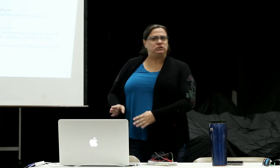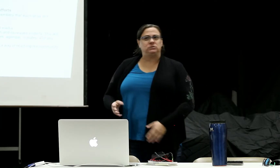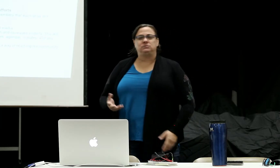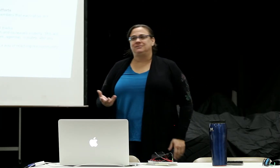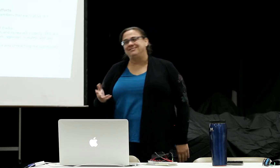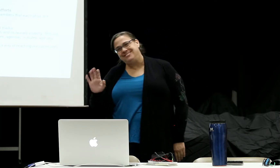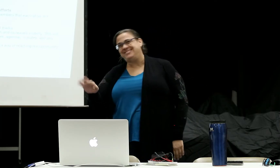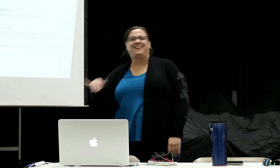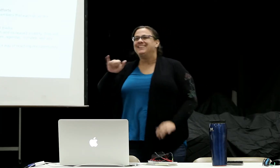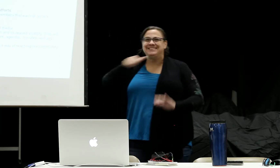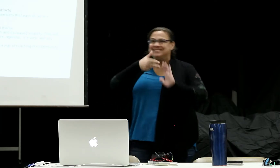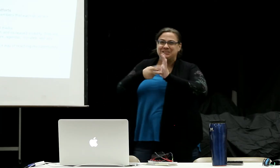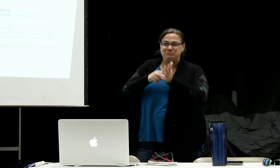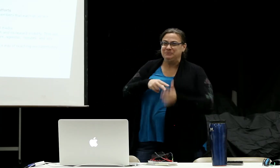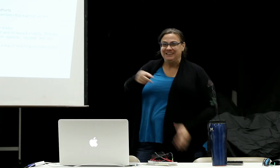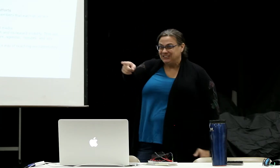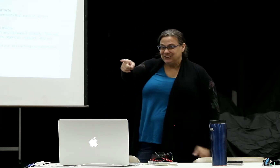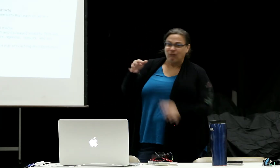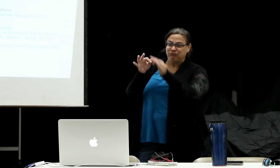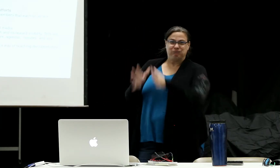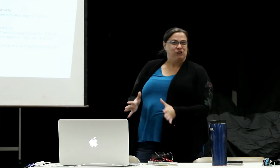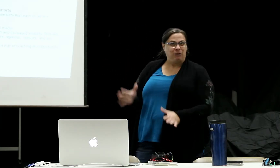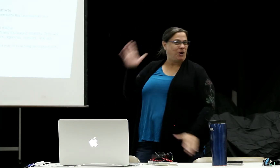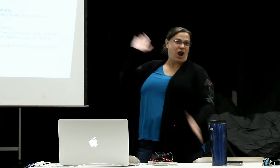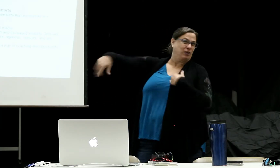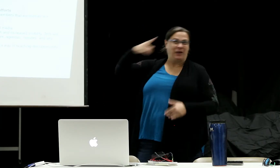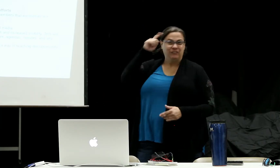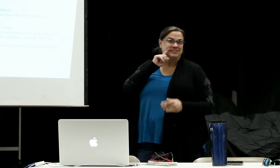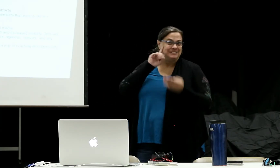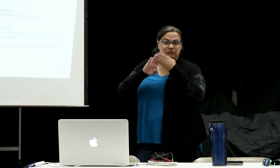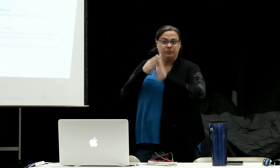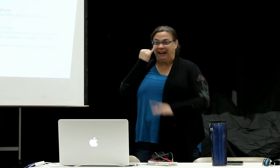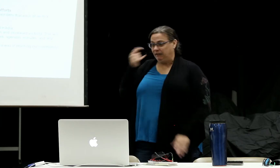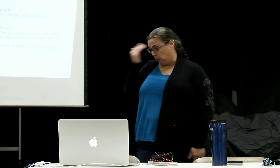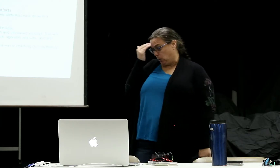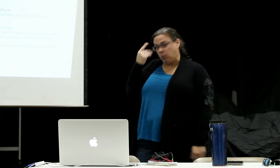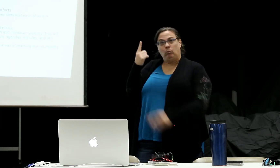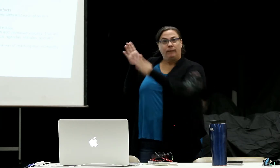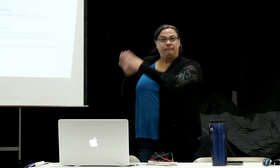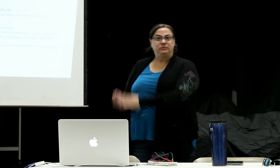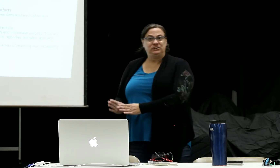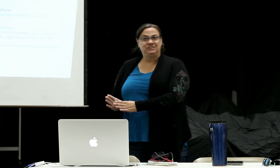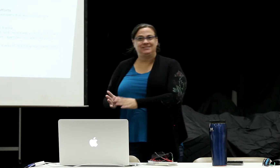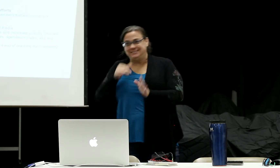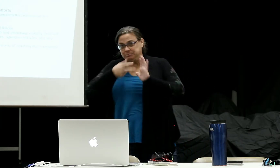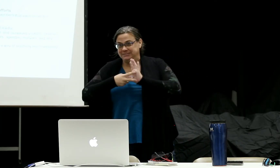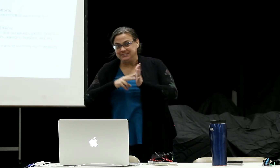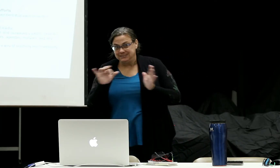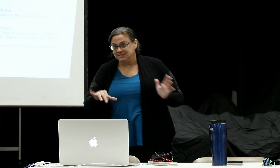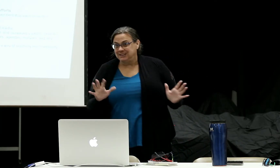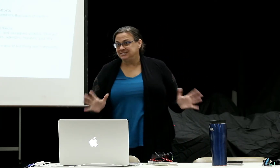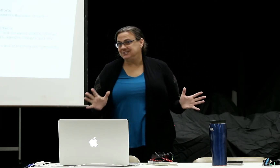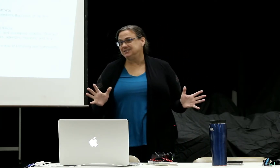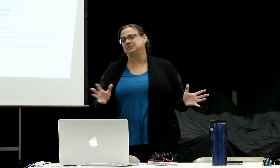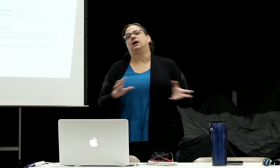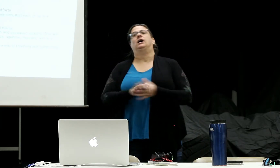up with a best friend who was deaf. And I'm like, well, that doesn't make you a qualified interpreter because you were friends with one deaf person growing